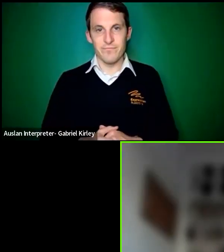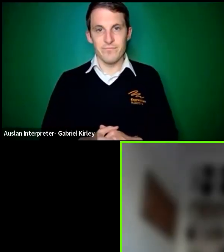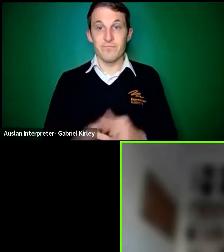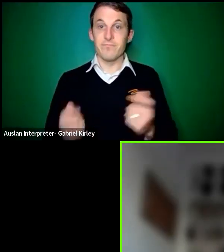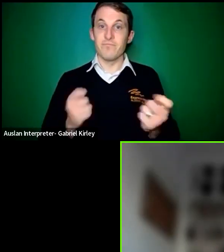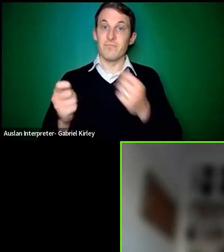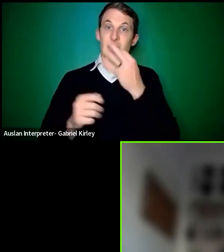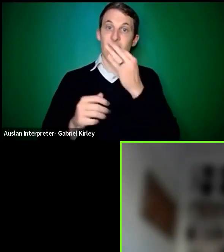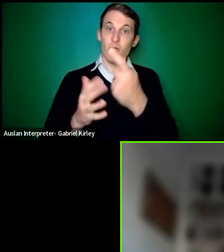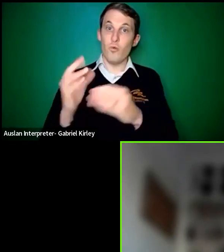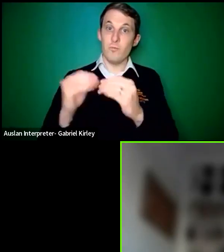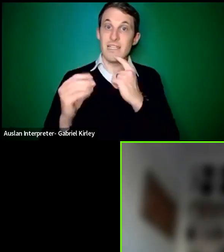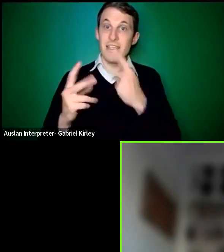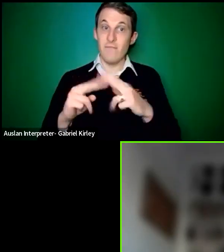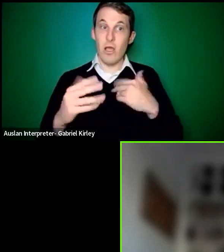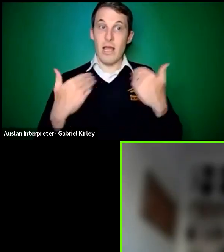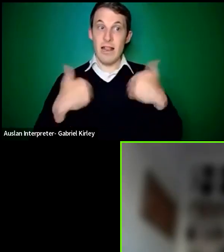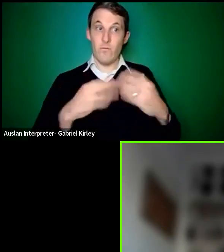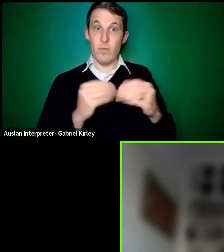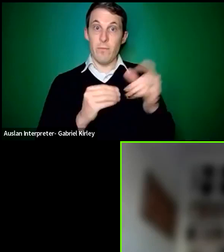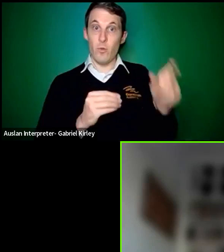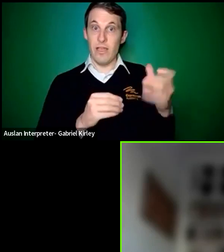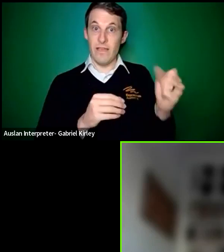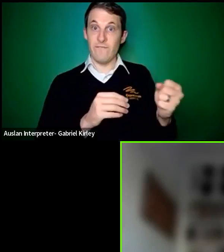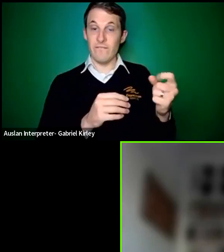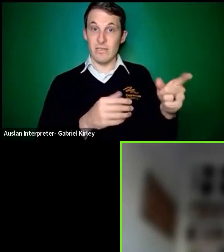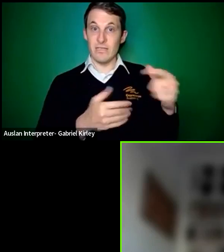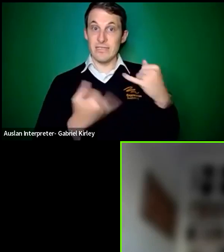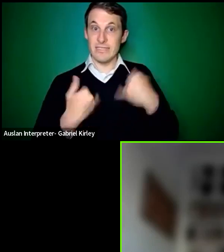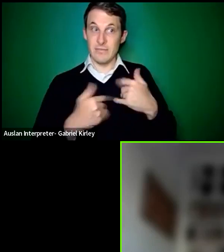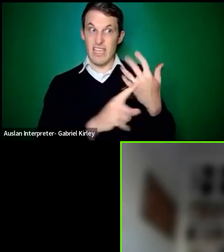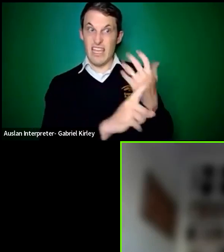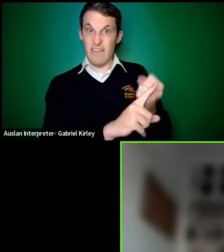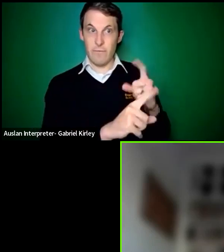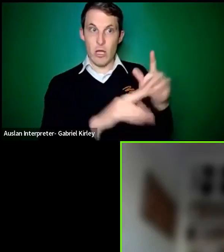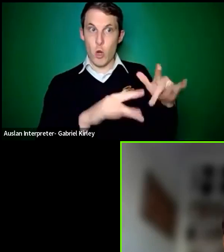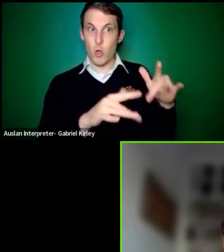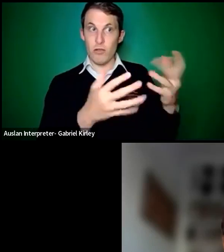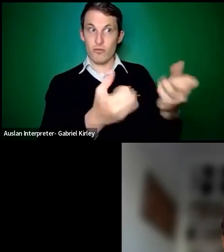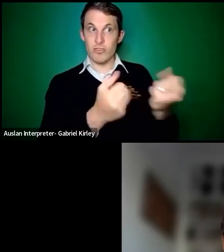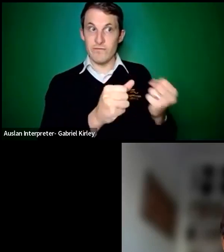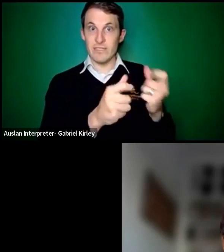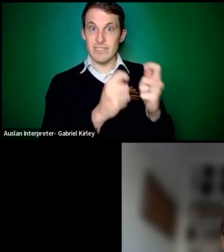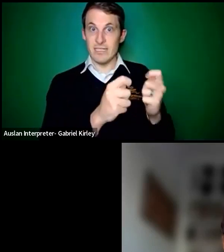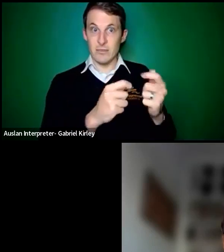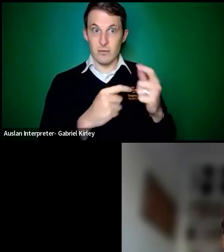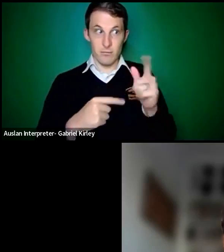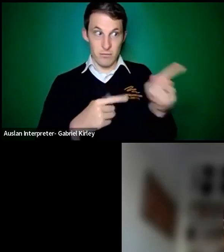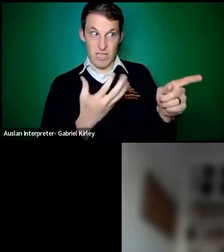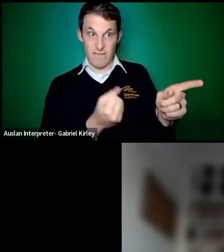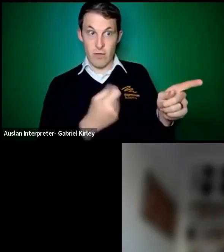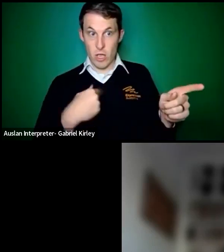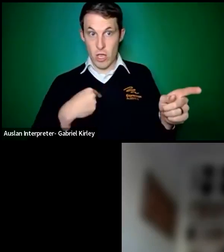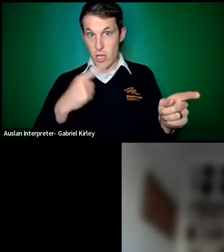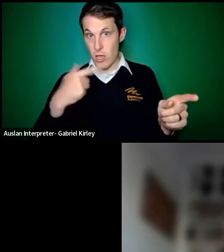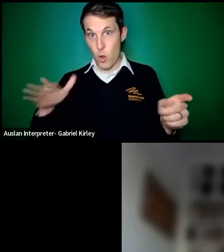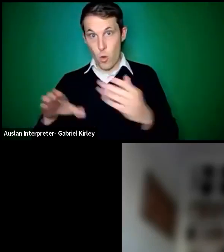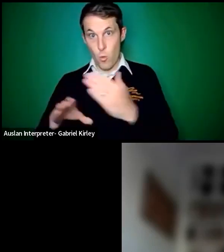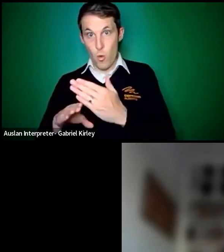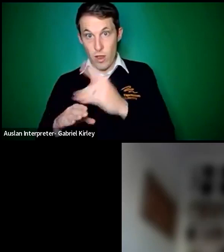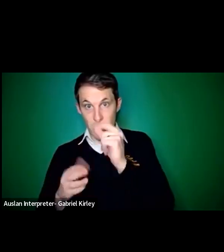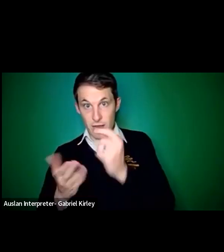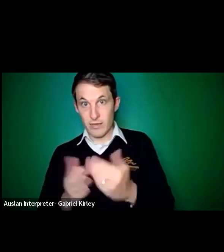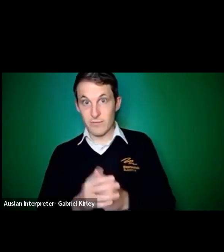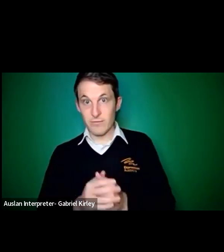someone I live with has symptoms and is waiting on a test, can I go to work? Yeah. You're a primary